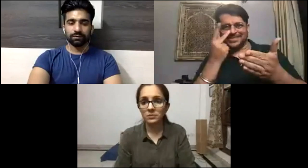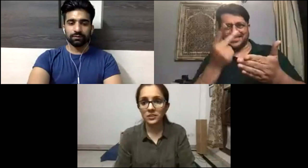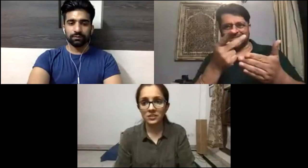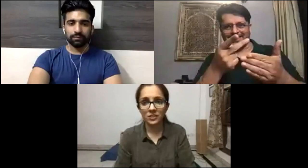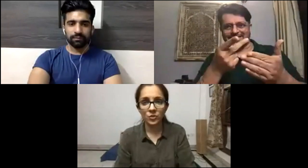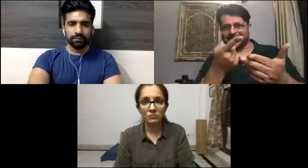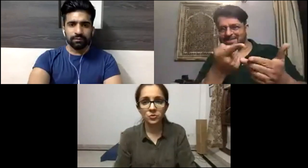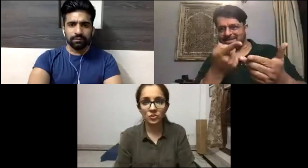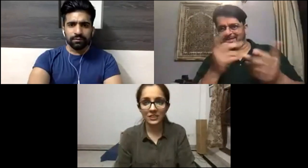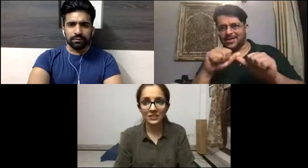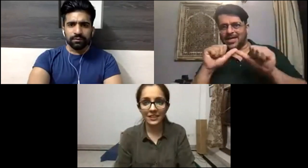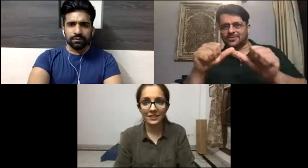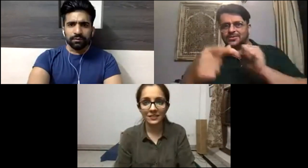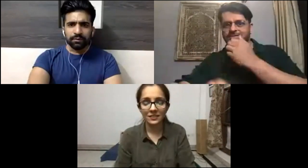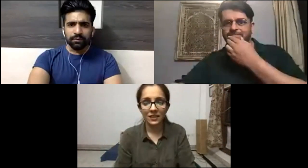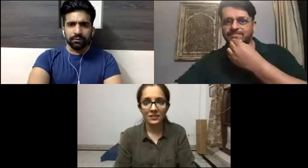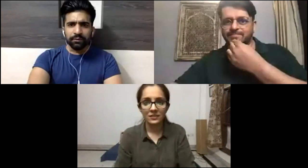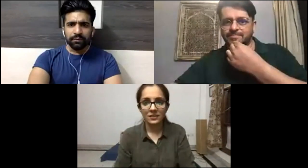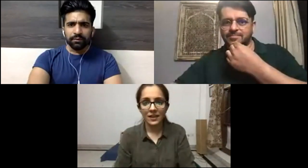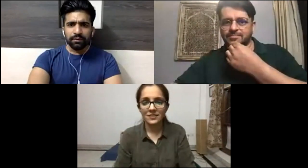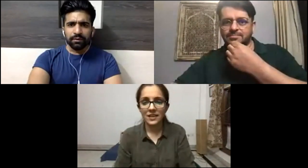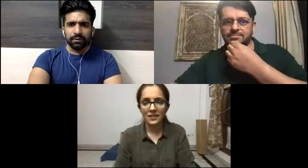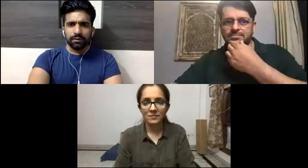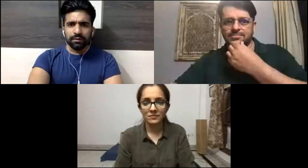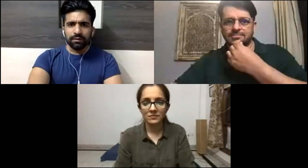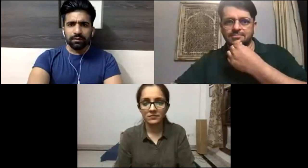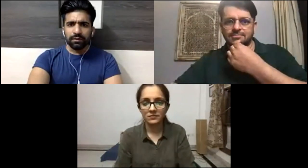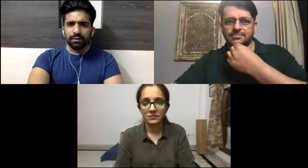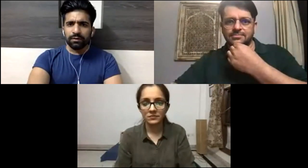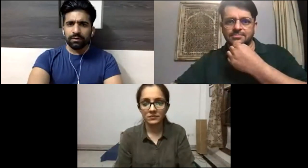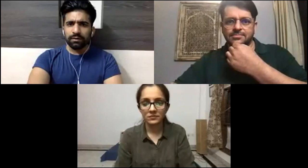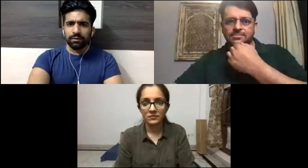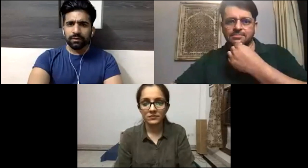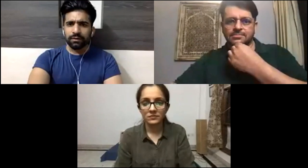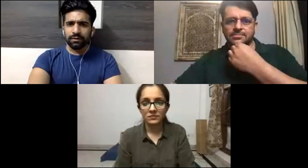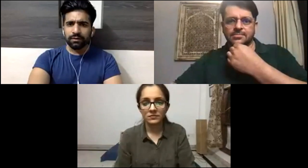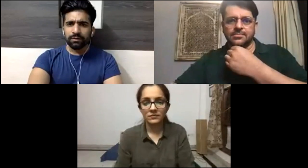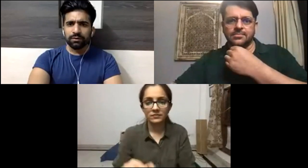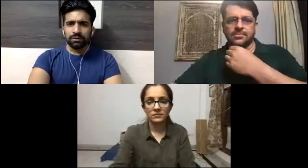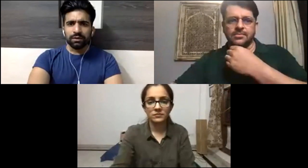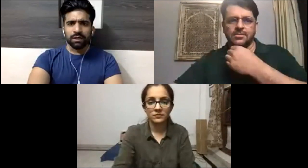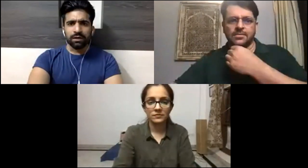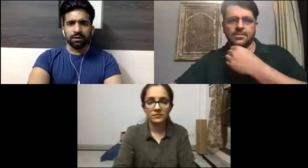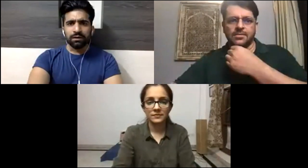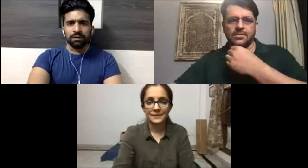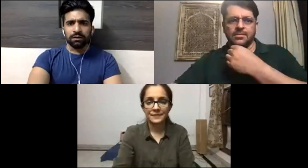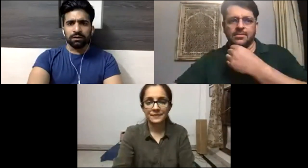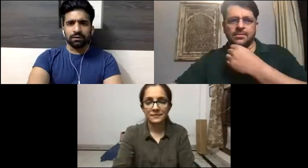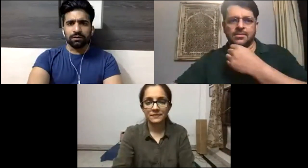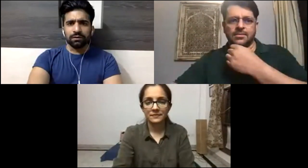on the personal window. If you could read it and answer that. Okay.